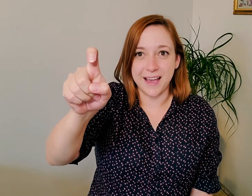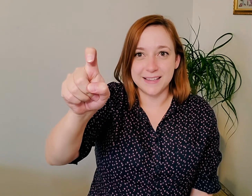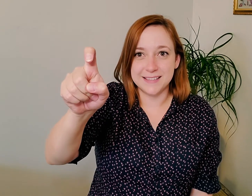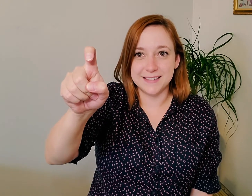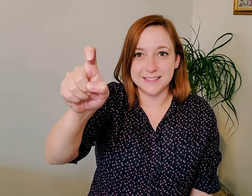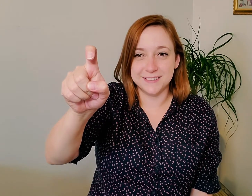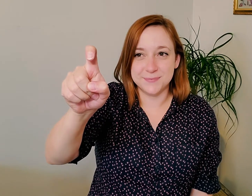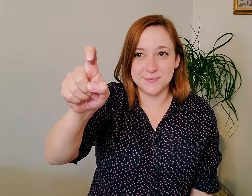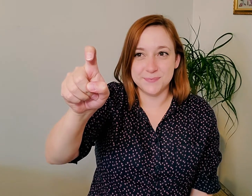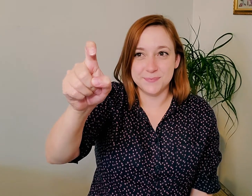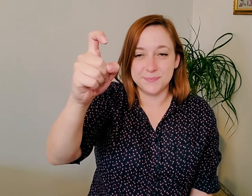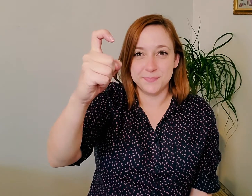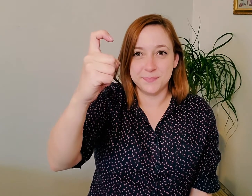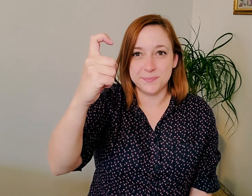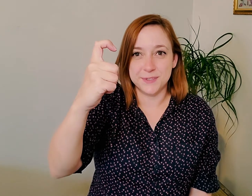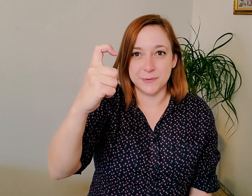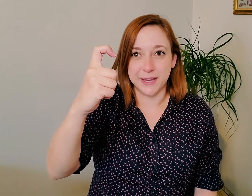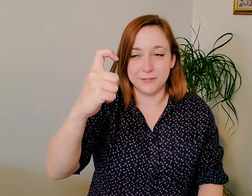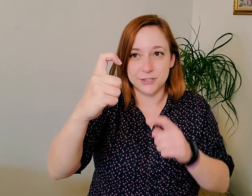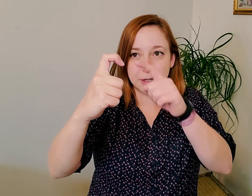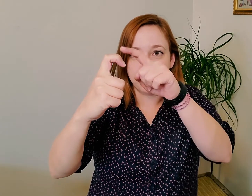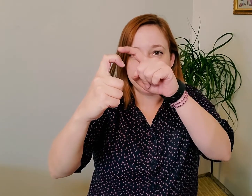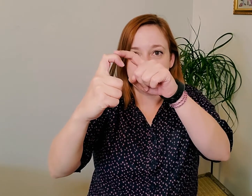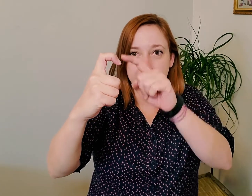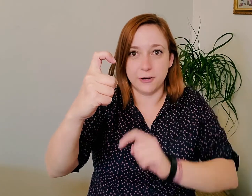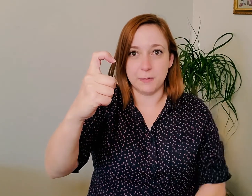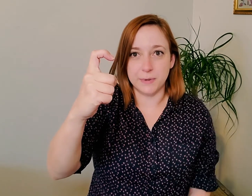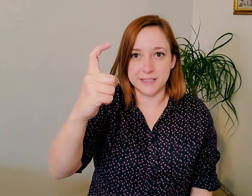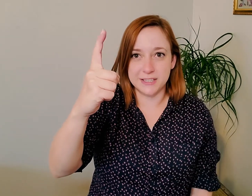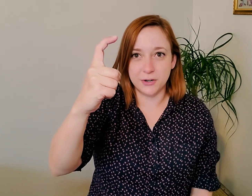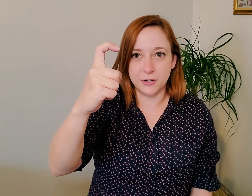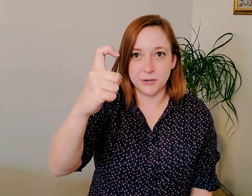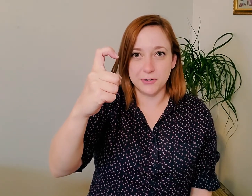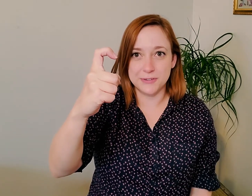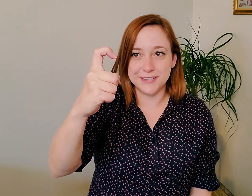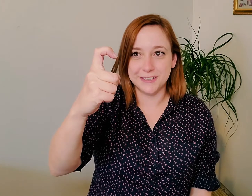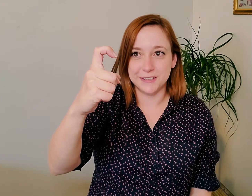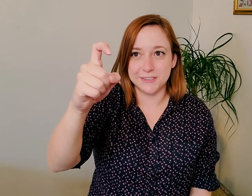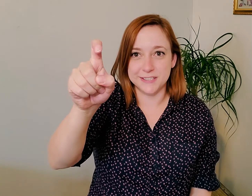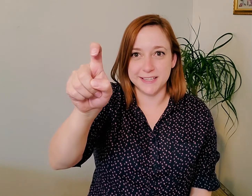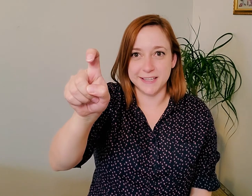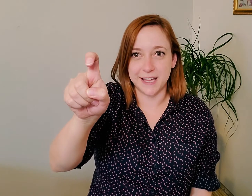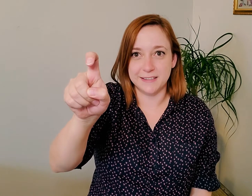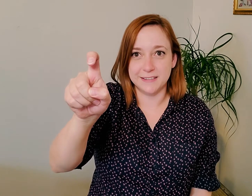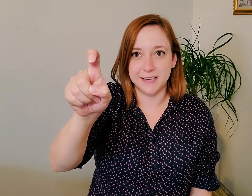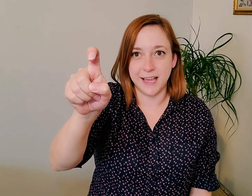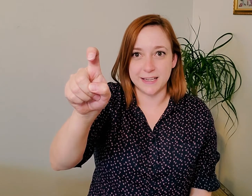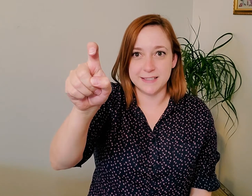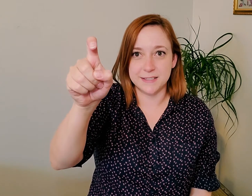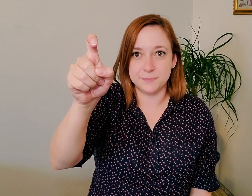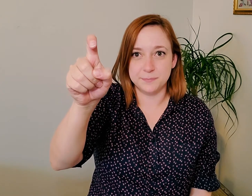X, so we have just our pointer finger up, but it's curled just like that. X.